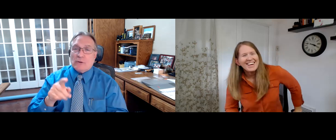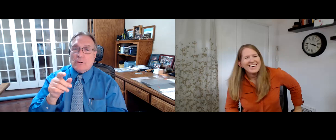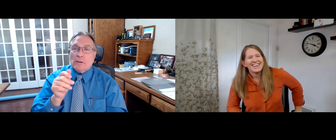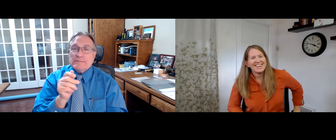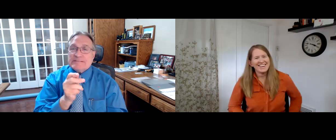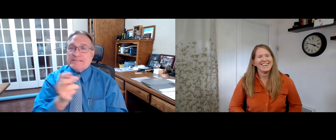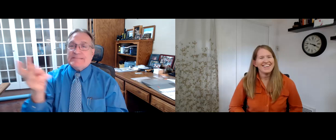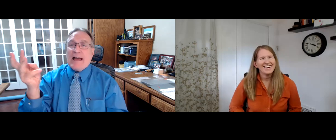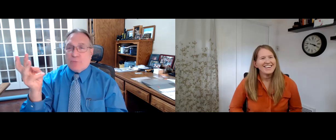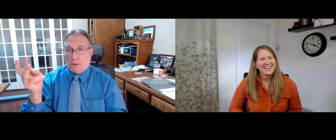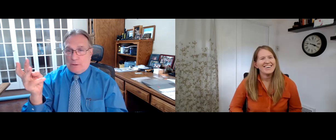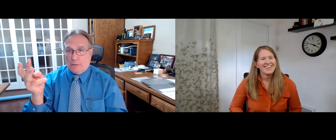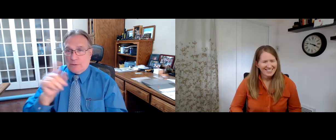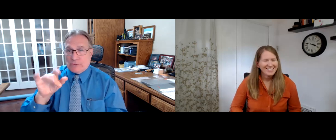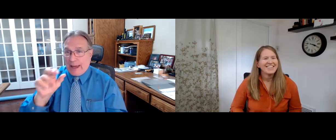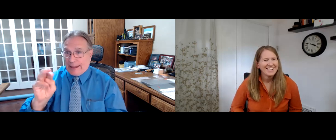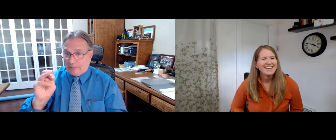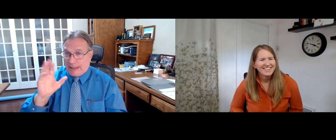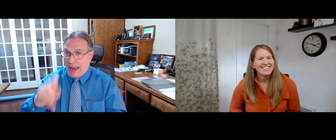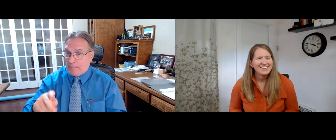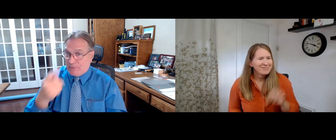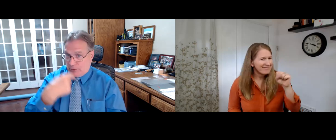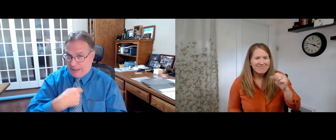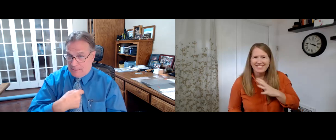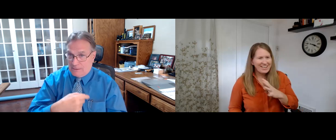answer several. Zion's camp for me.